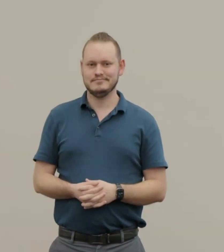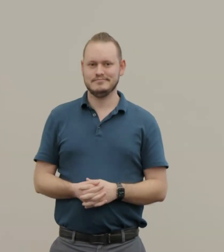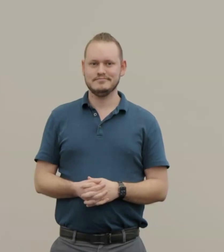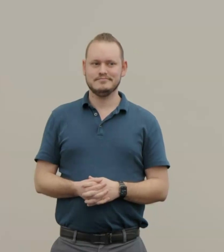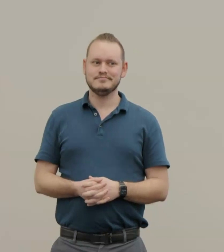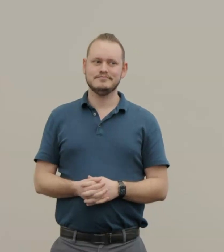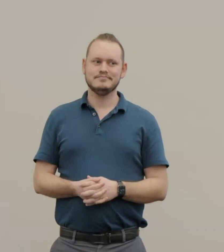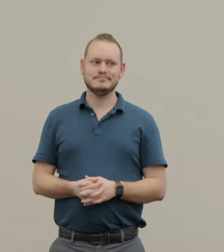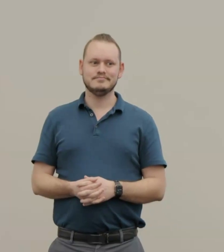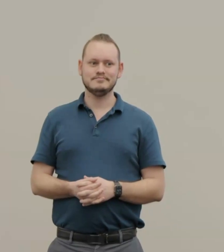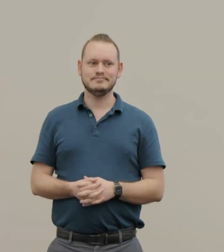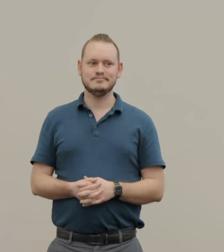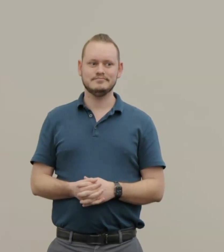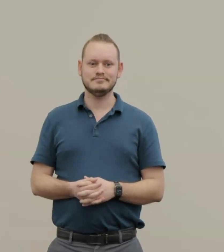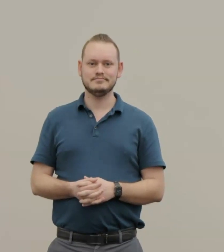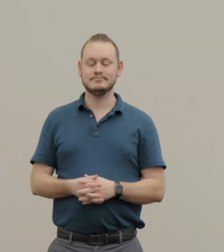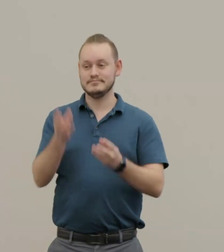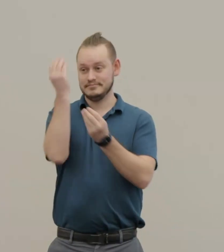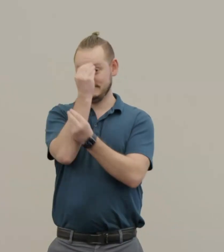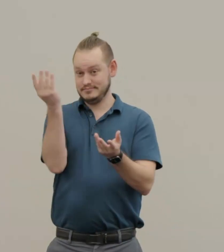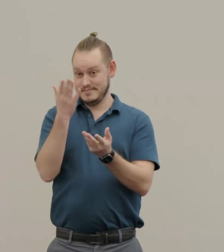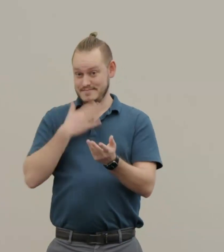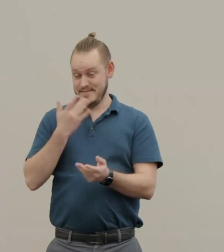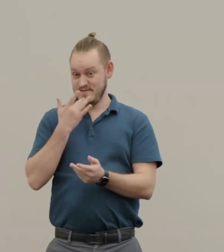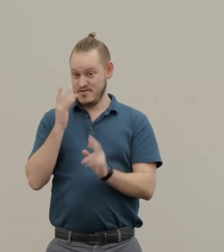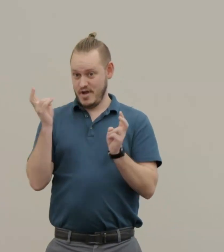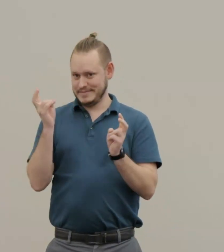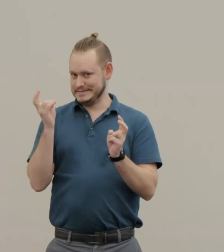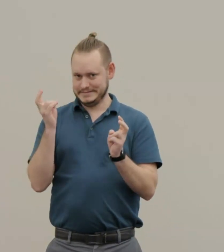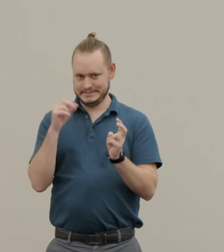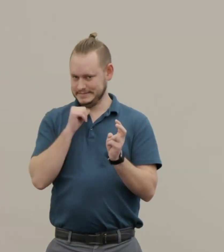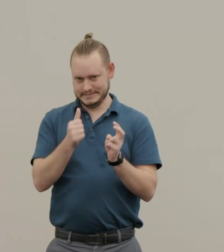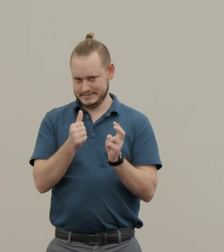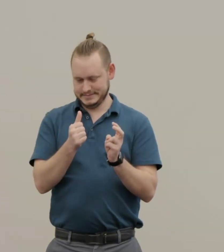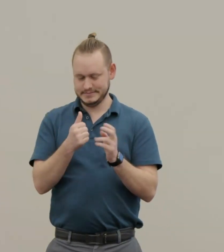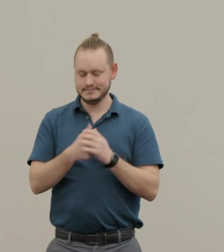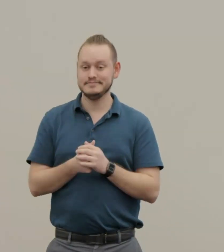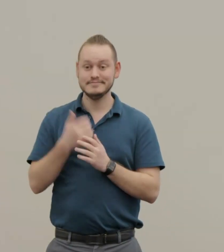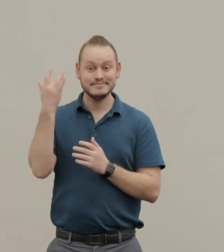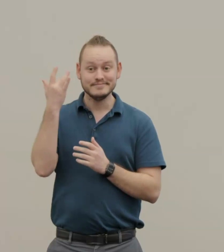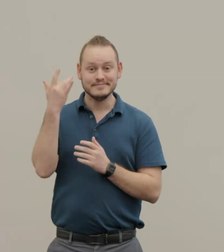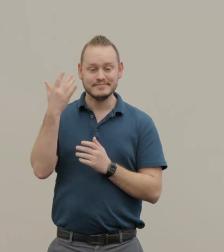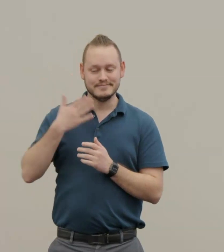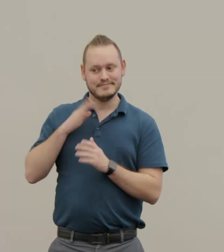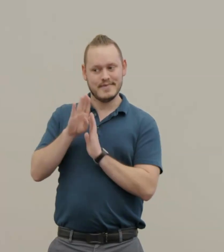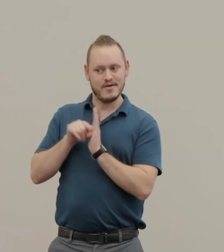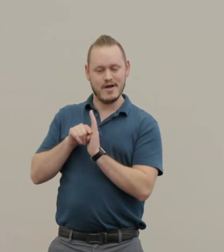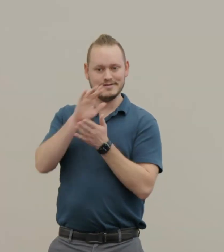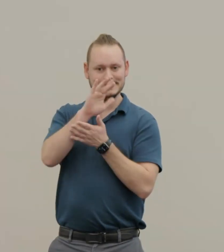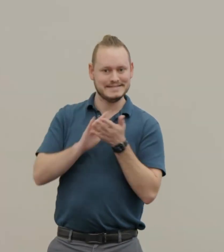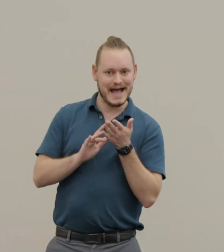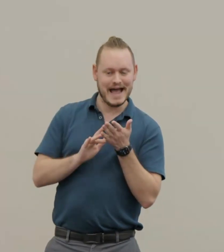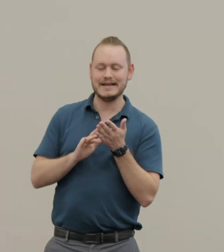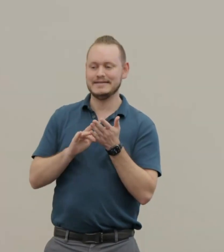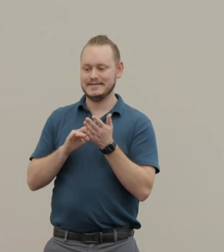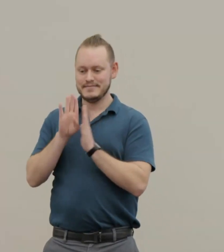I'm going to tell you that this is not my favorite topic because I come from a design background. I come from a